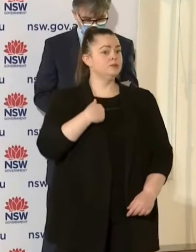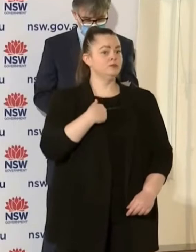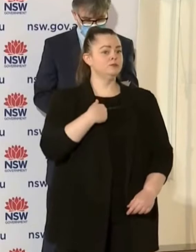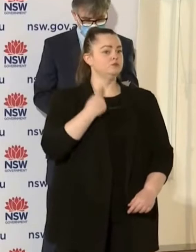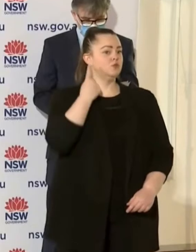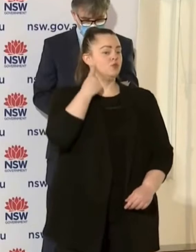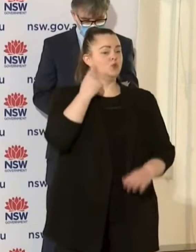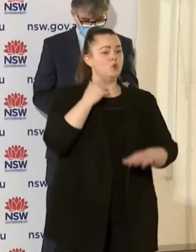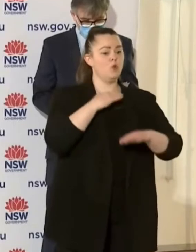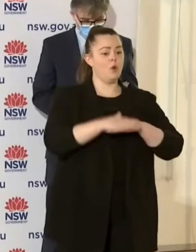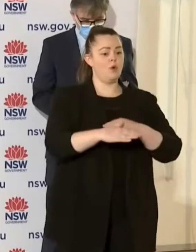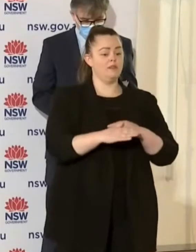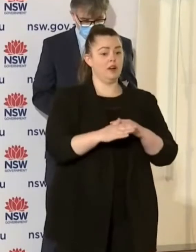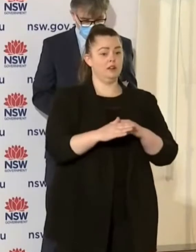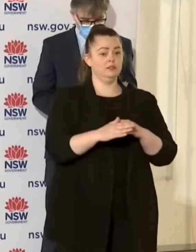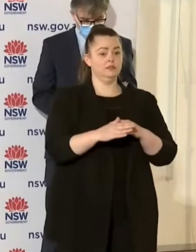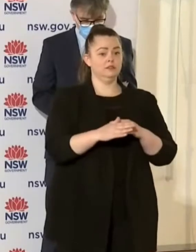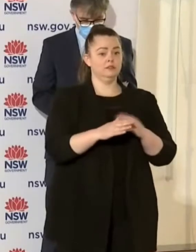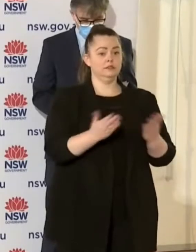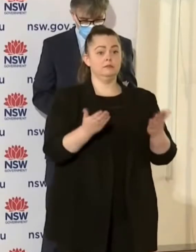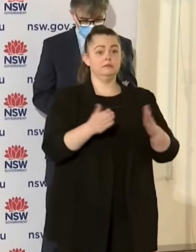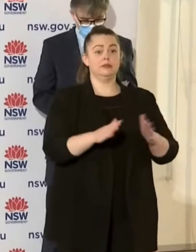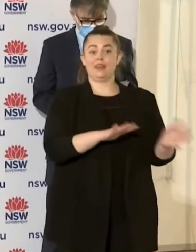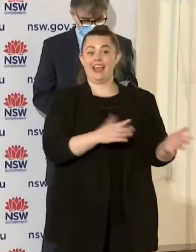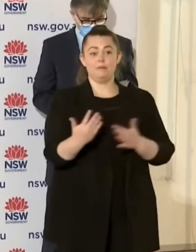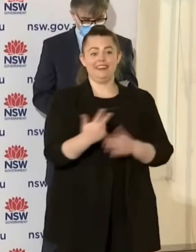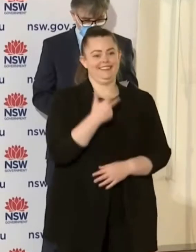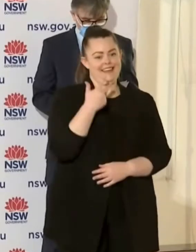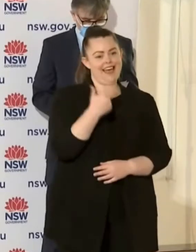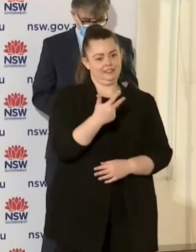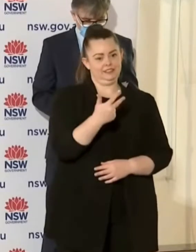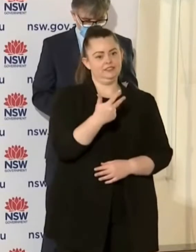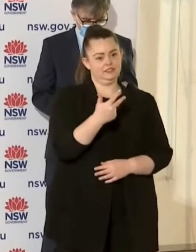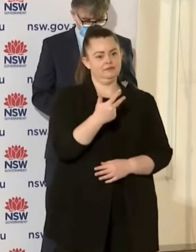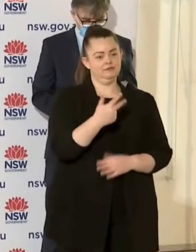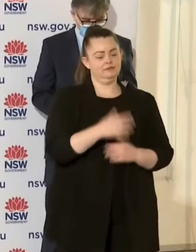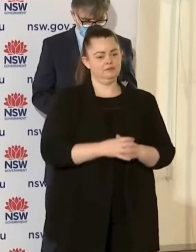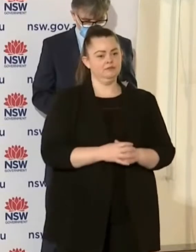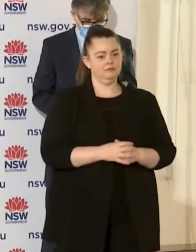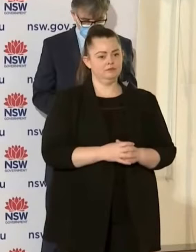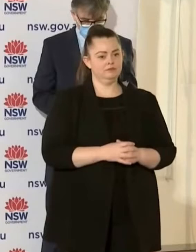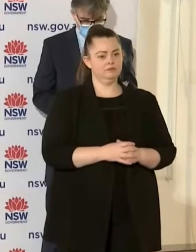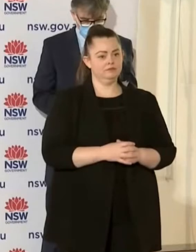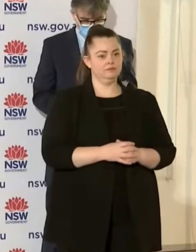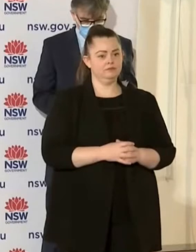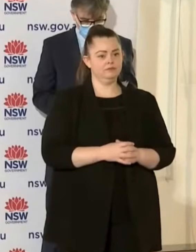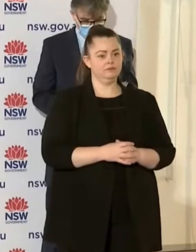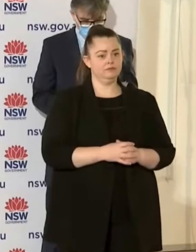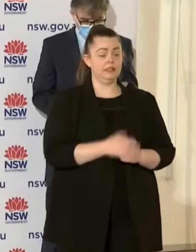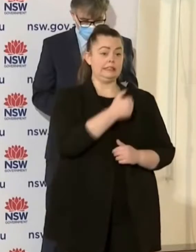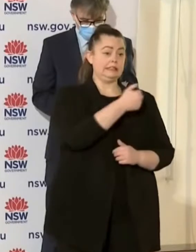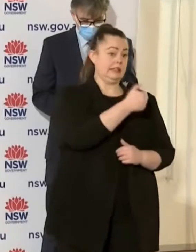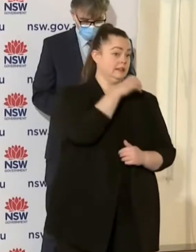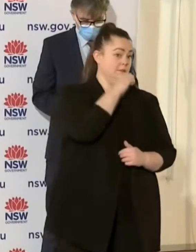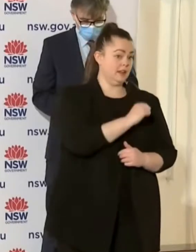of the the deaths of 8 people who had COVID-19, 6 men and